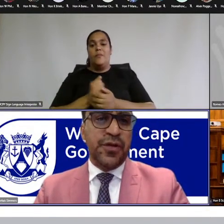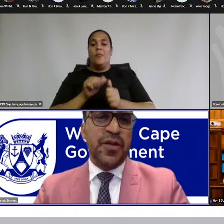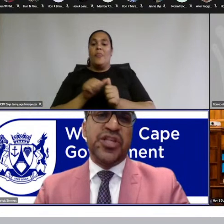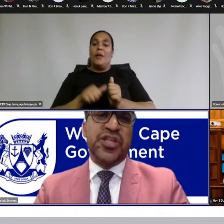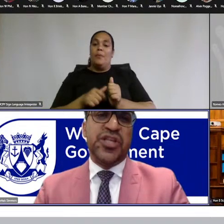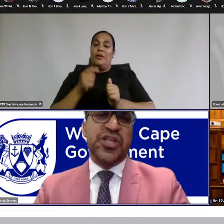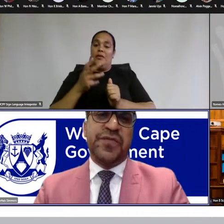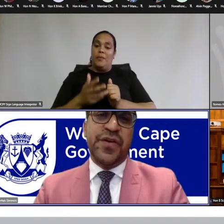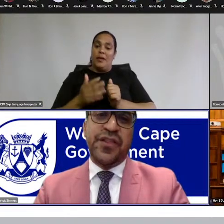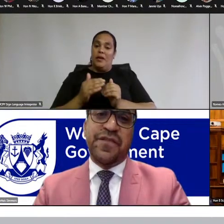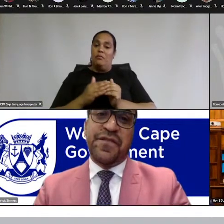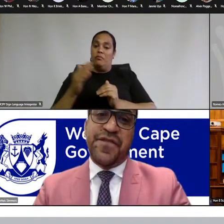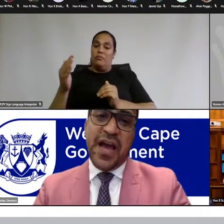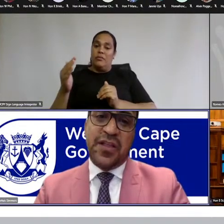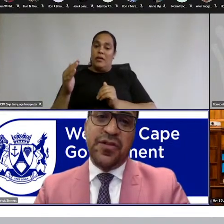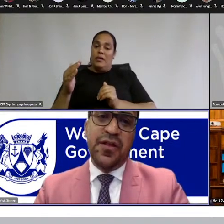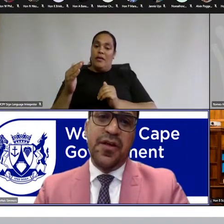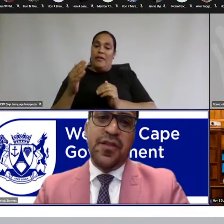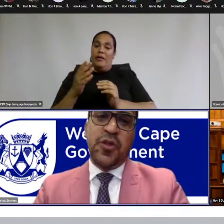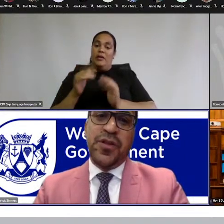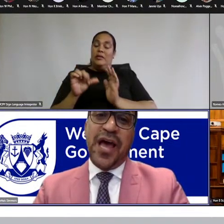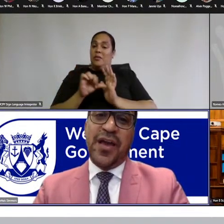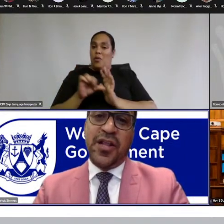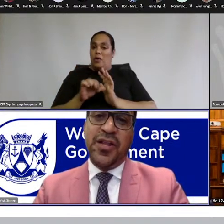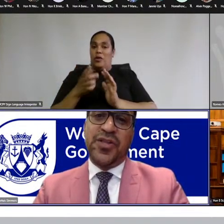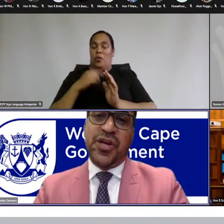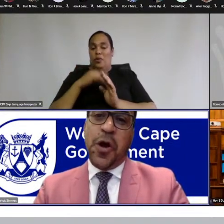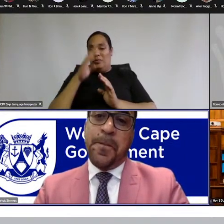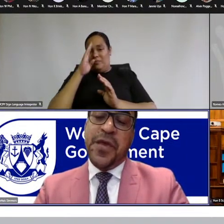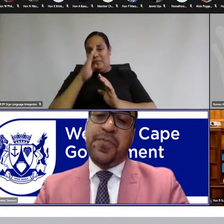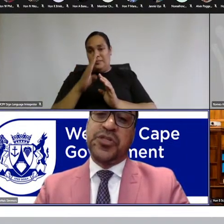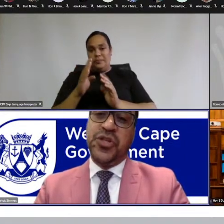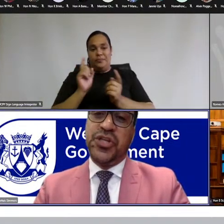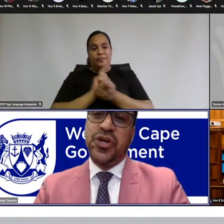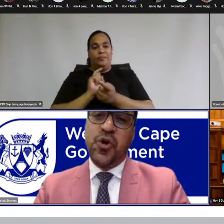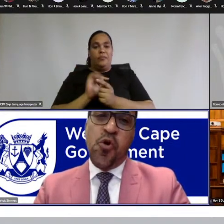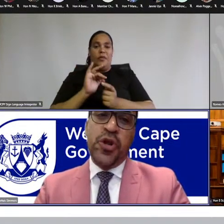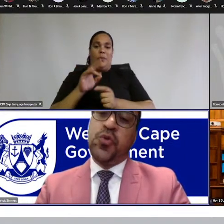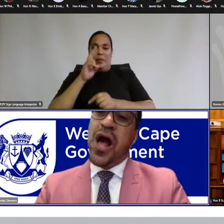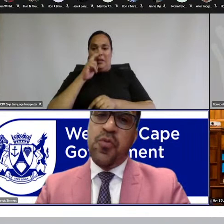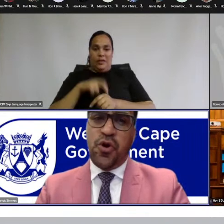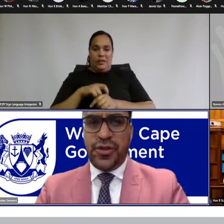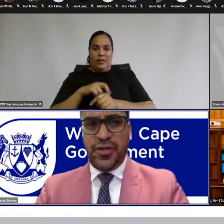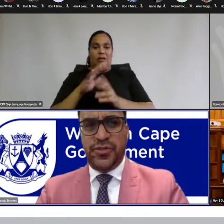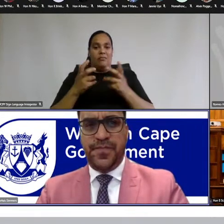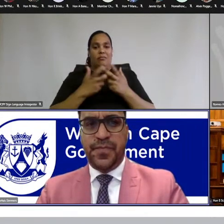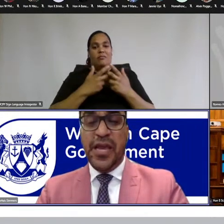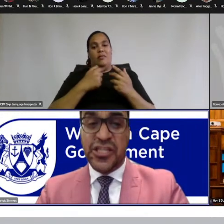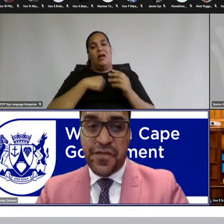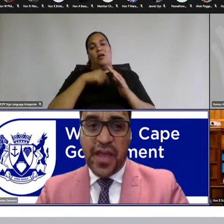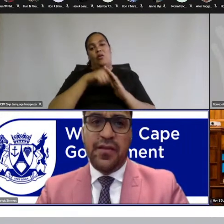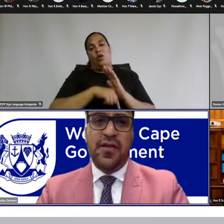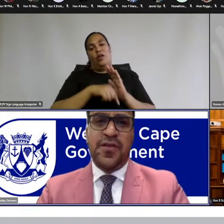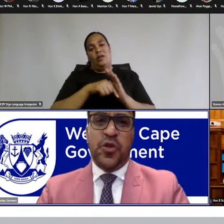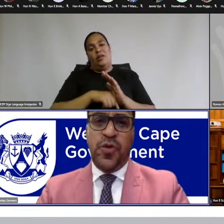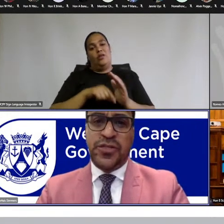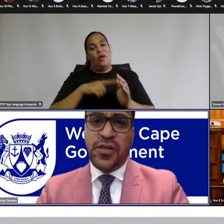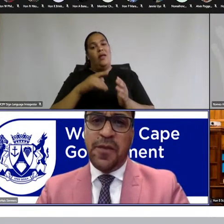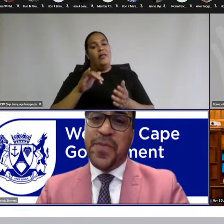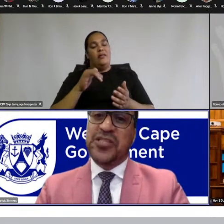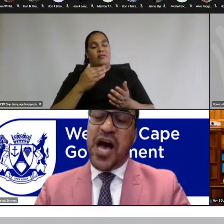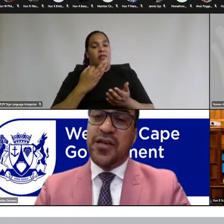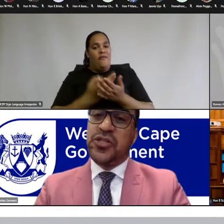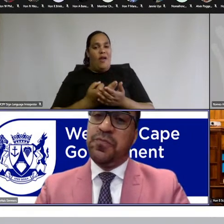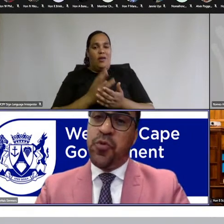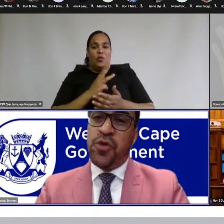Speaker, it is further vital that we directly address our people's needs according to our context. It's a fact that the Western